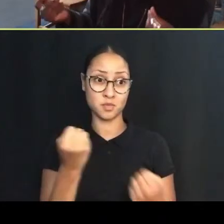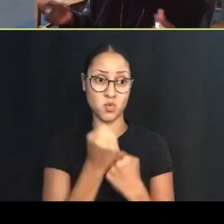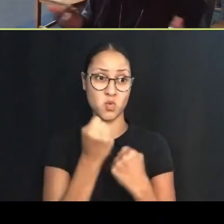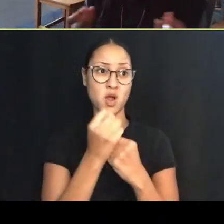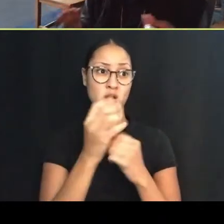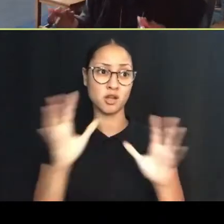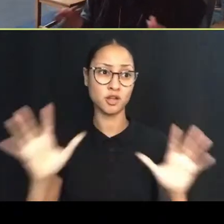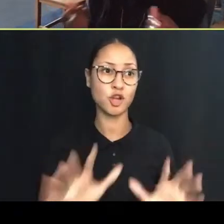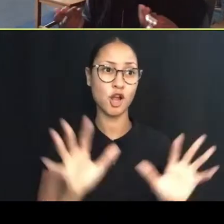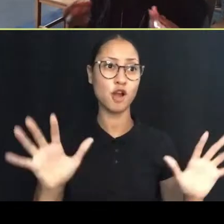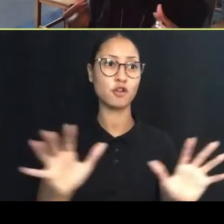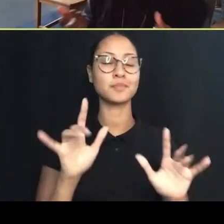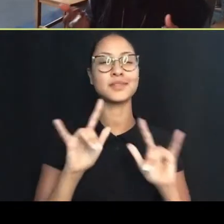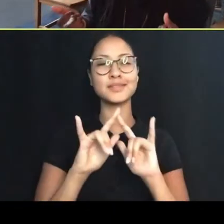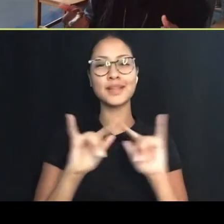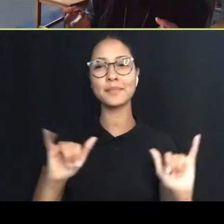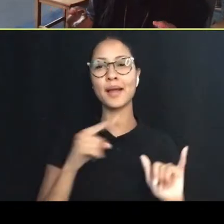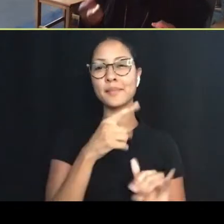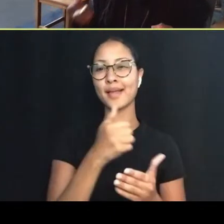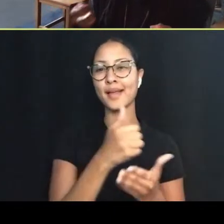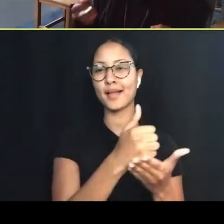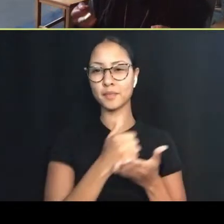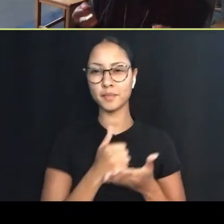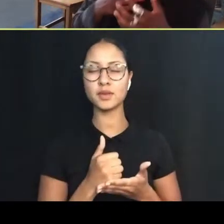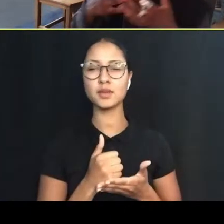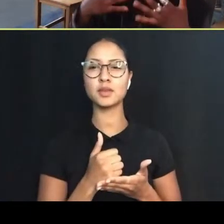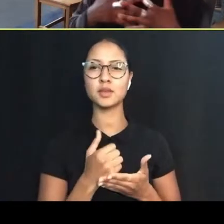like kind of like the culture in it, because it's